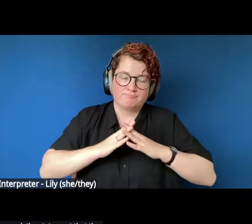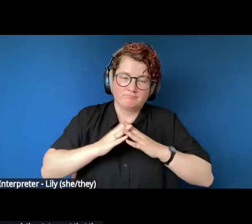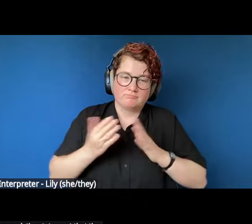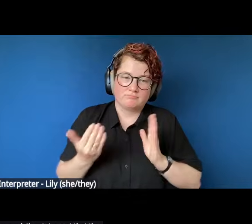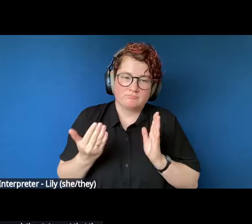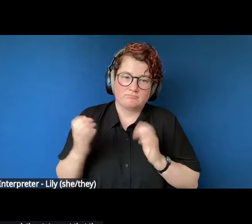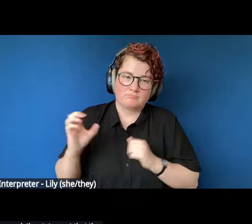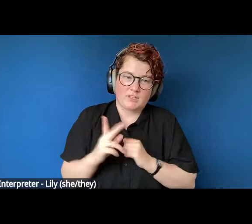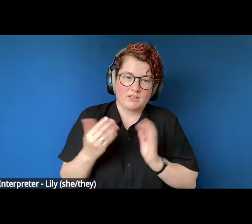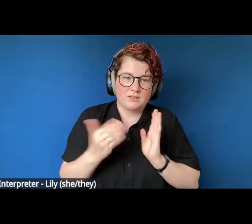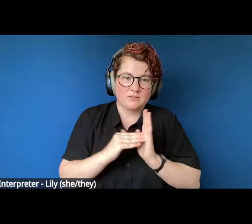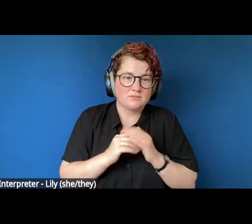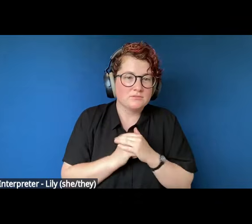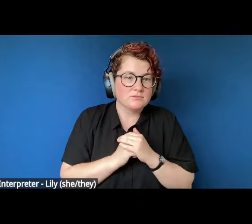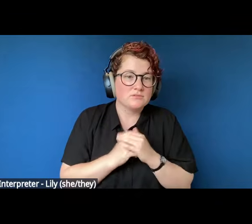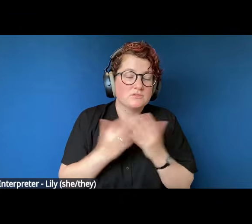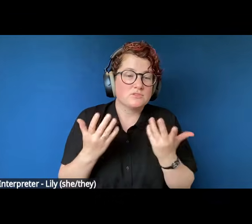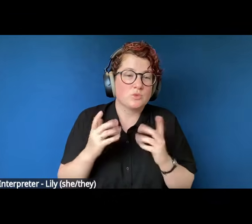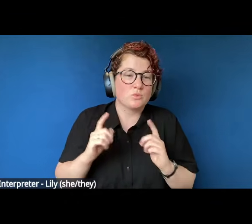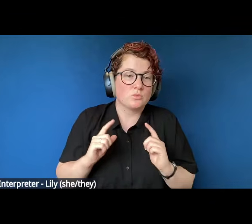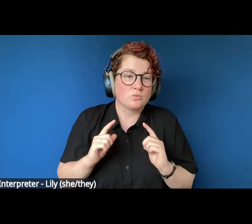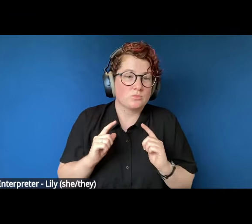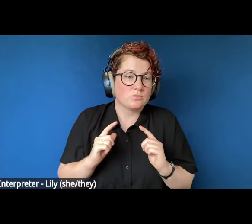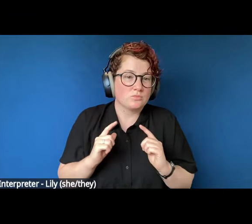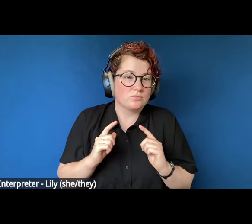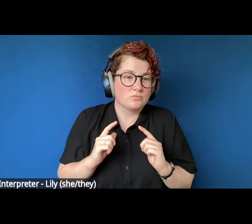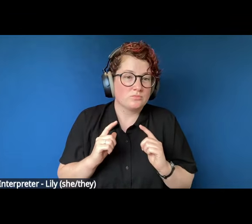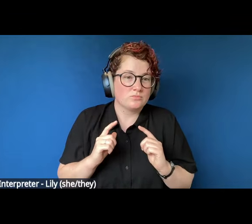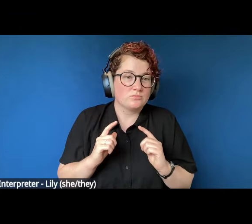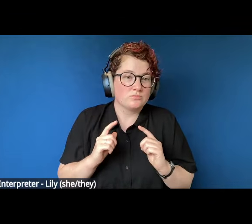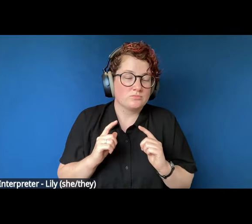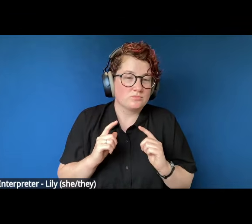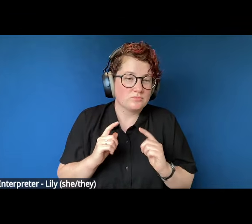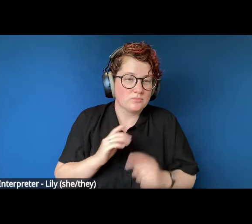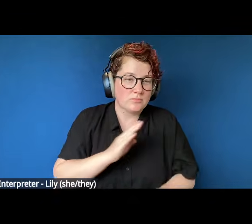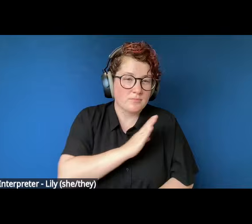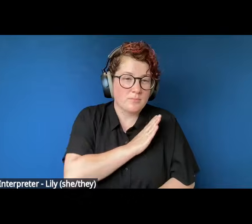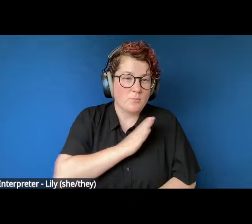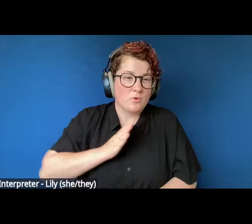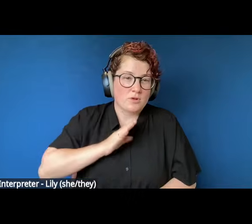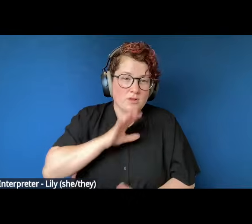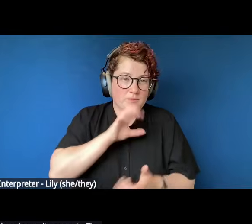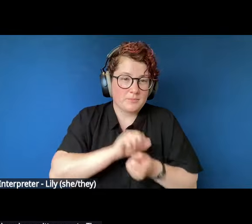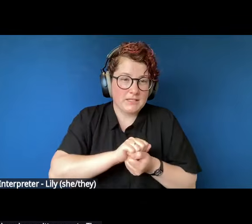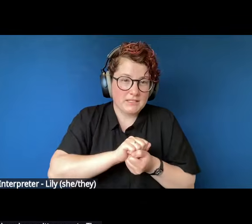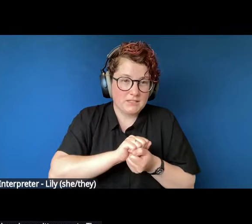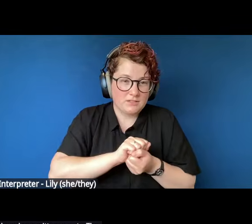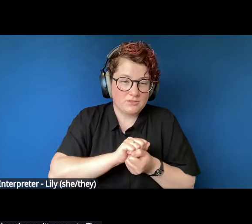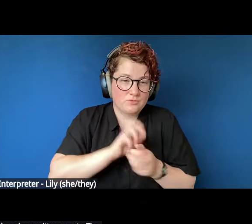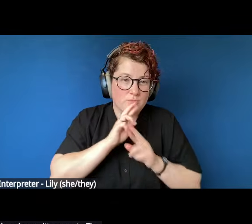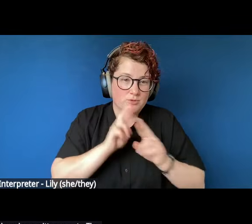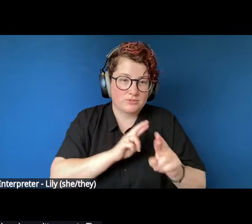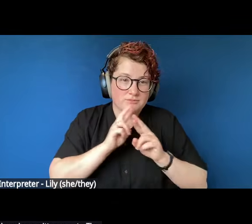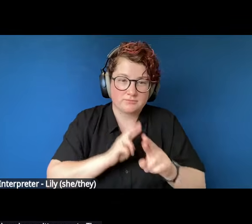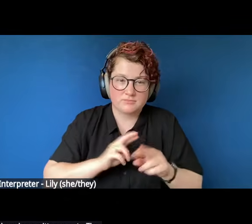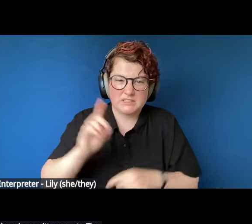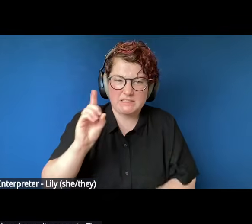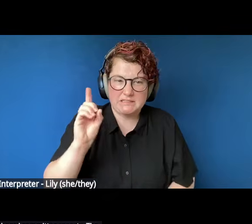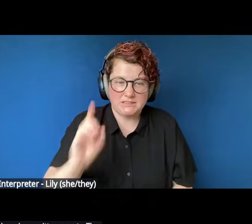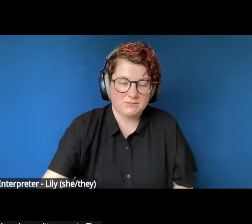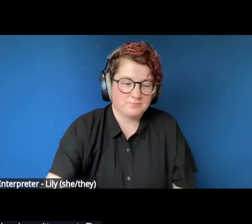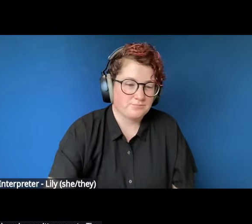Okay, so that leads us up to D. This is the board committee reports. The first one is D1, and this is the audit subcommittee